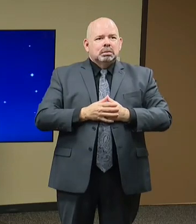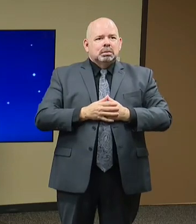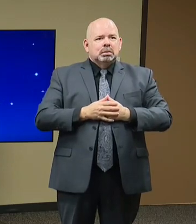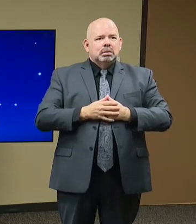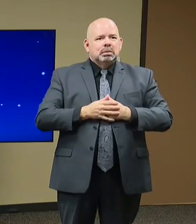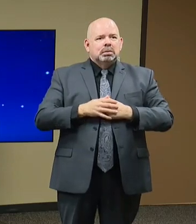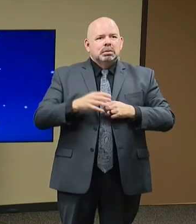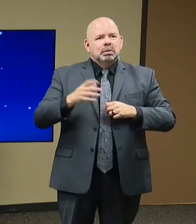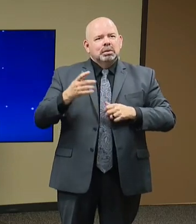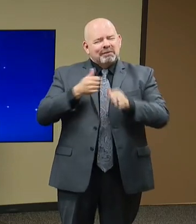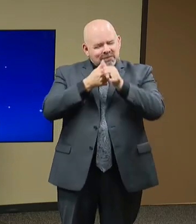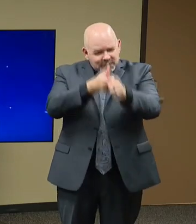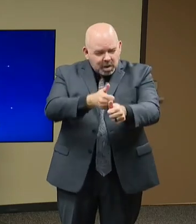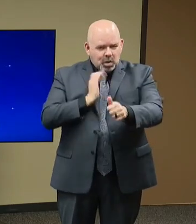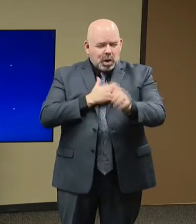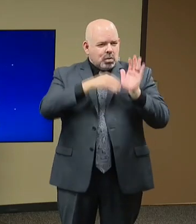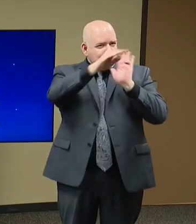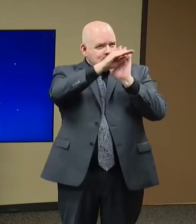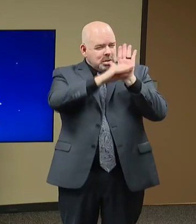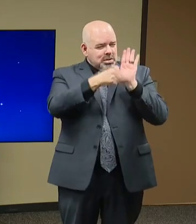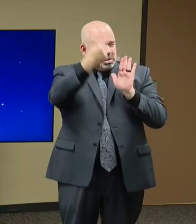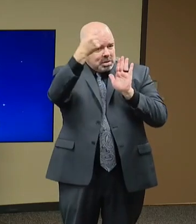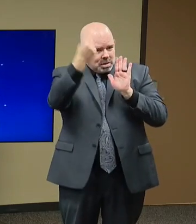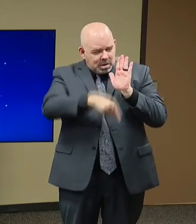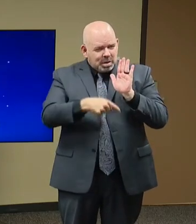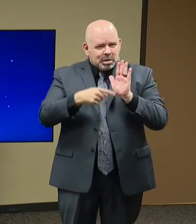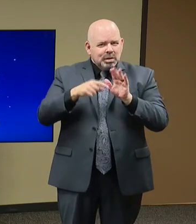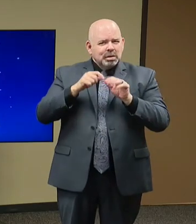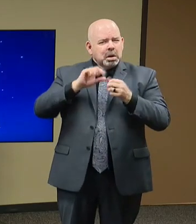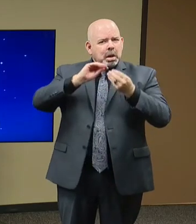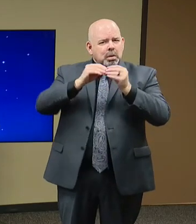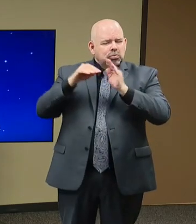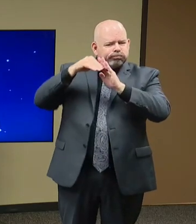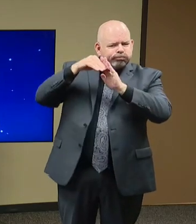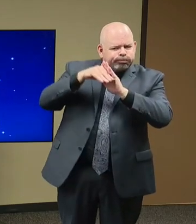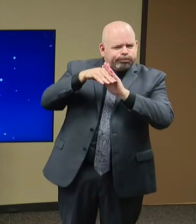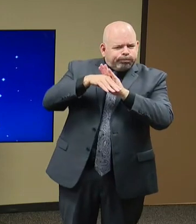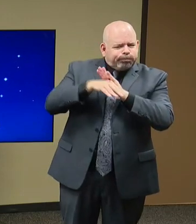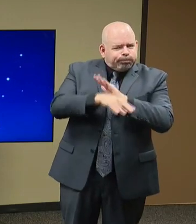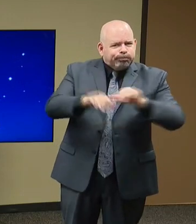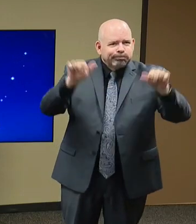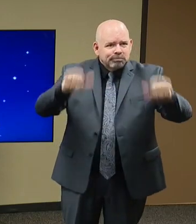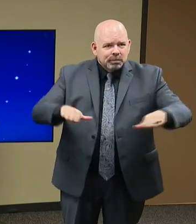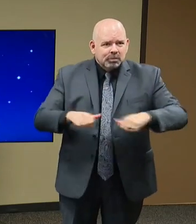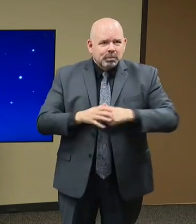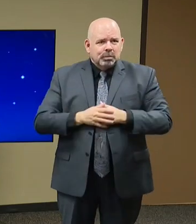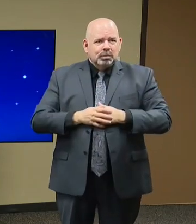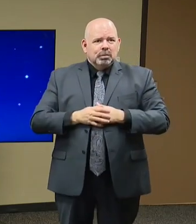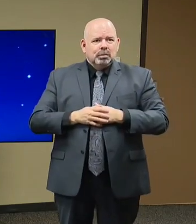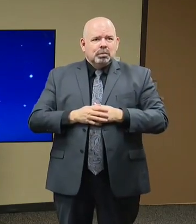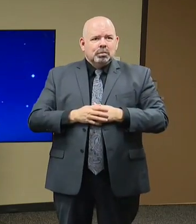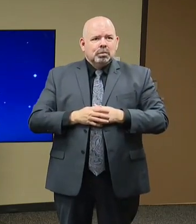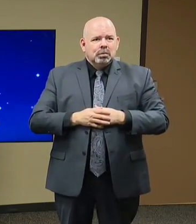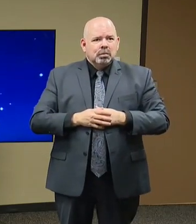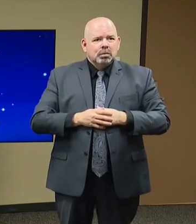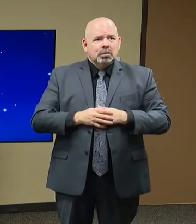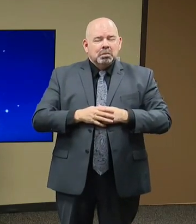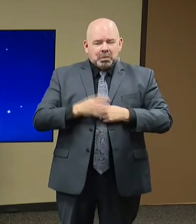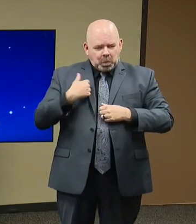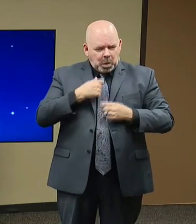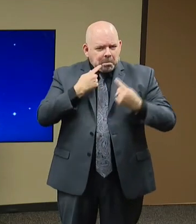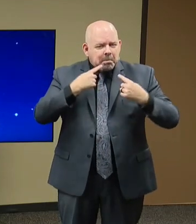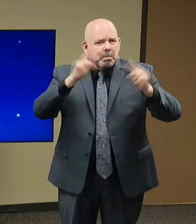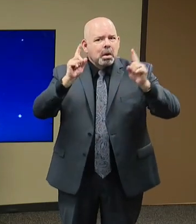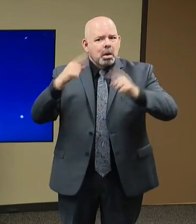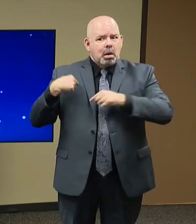from the start, we saw these declines. We are acknowledging that we've done what we need to do. We can